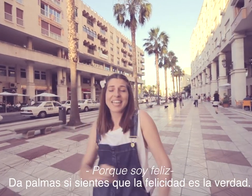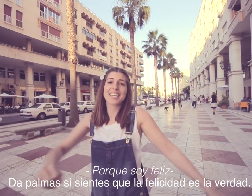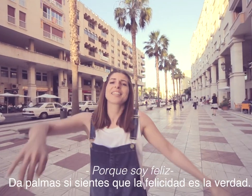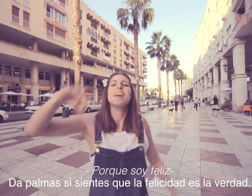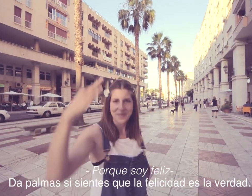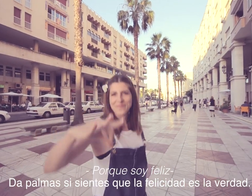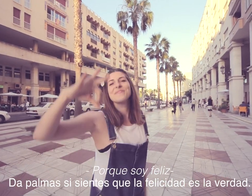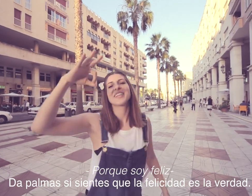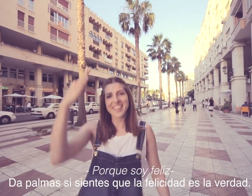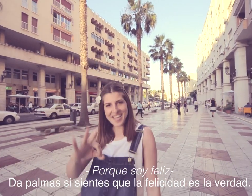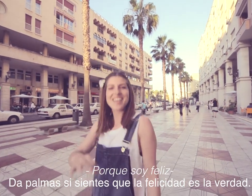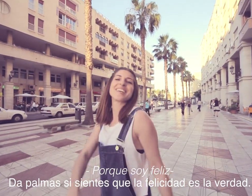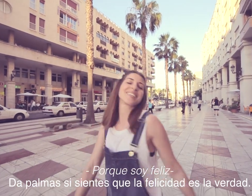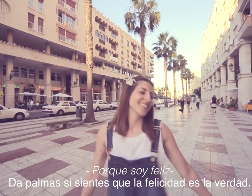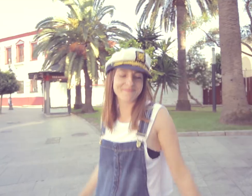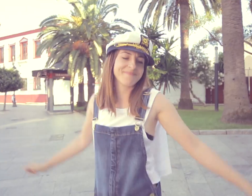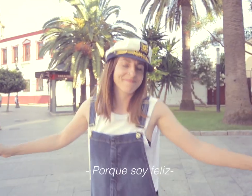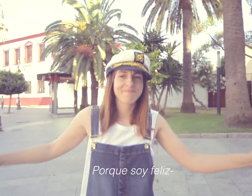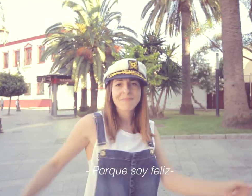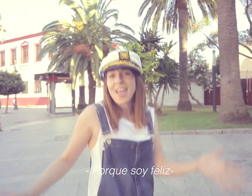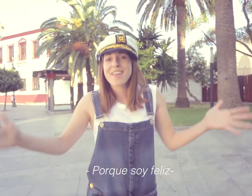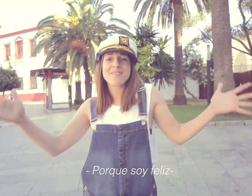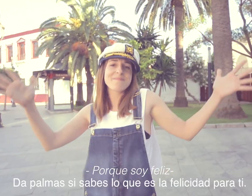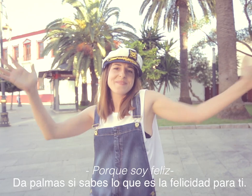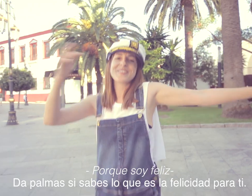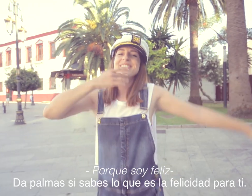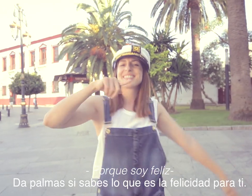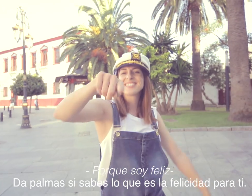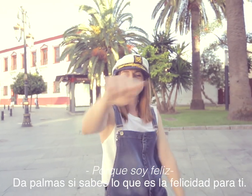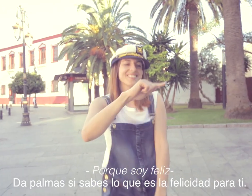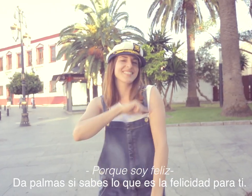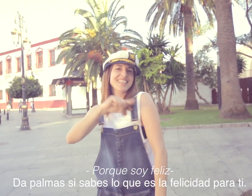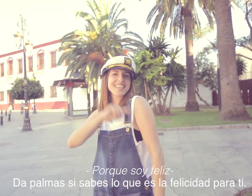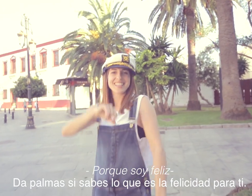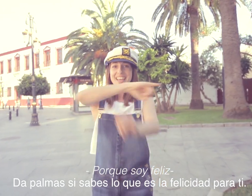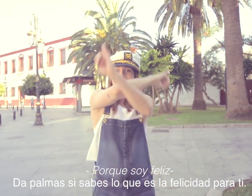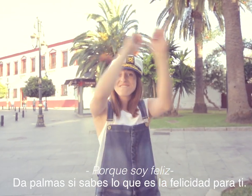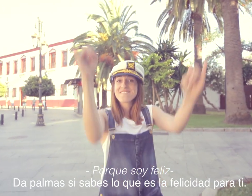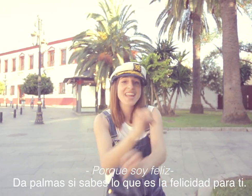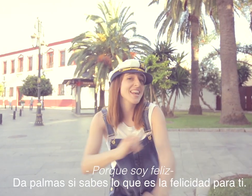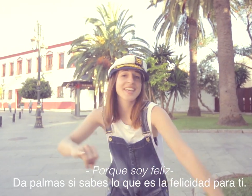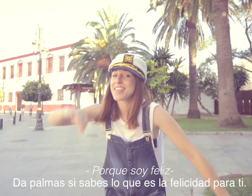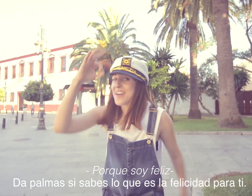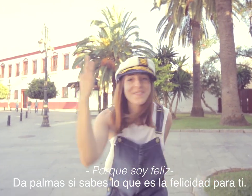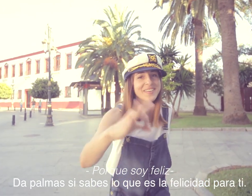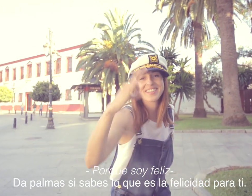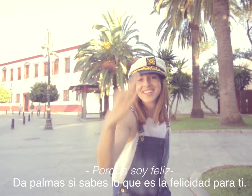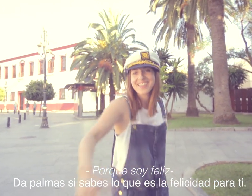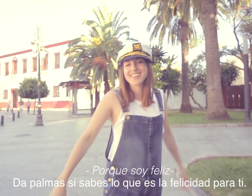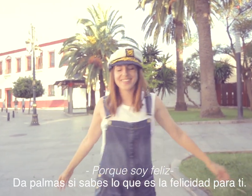happiness is the truth Because I'm happy Clap along if you know what happiness is to you